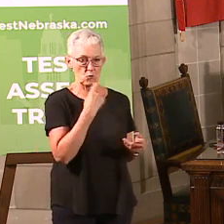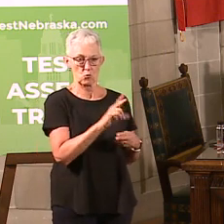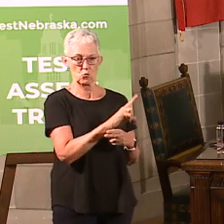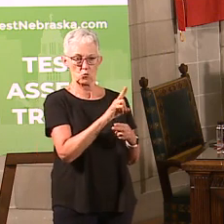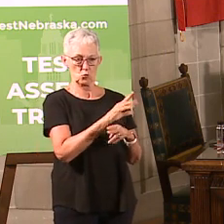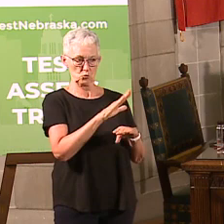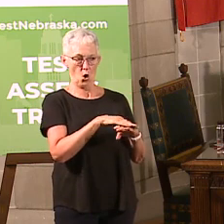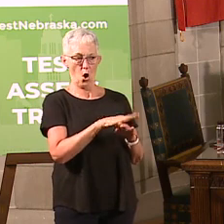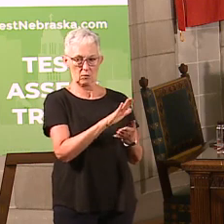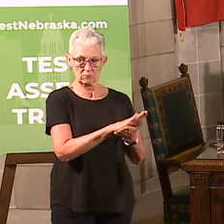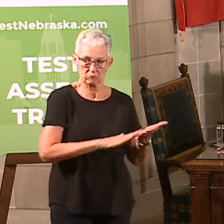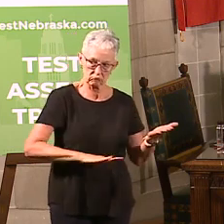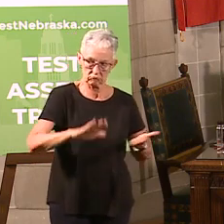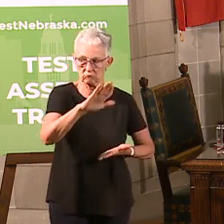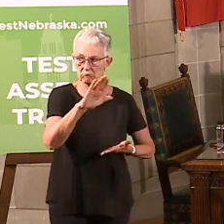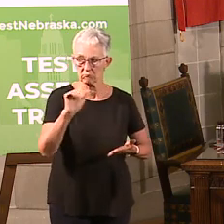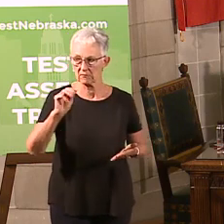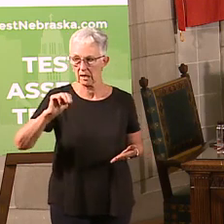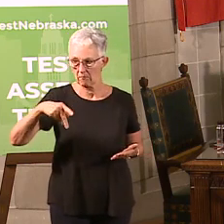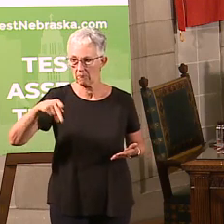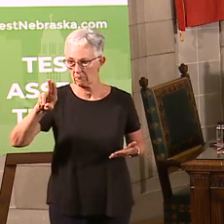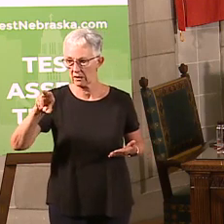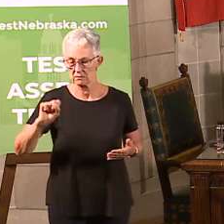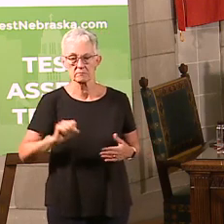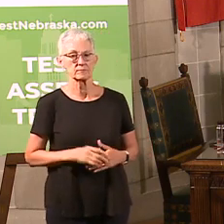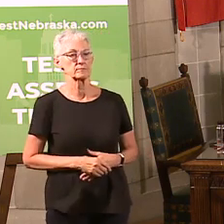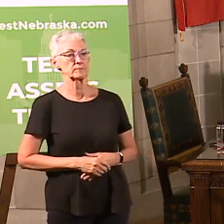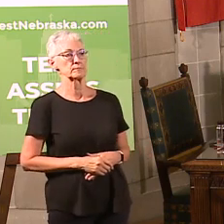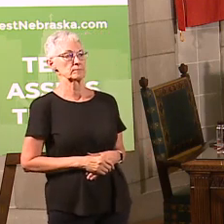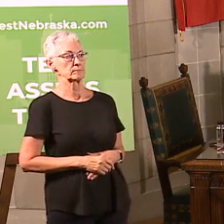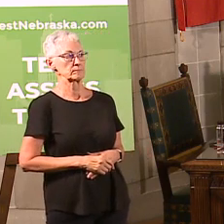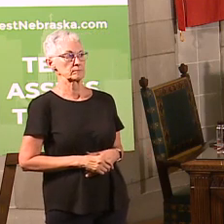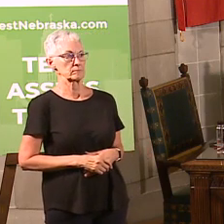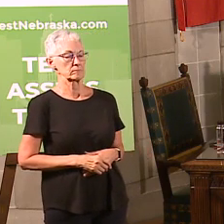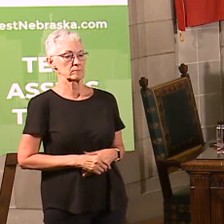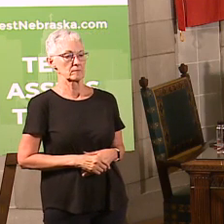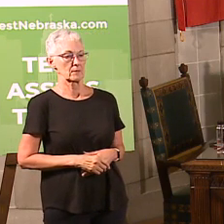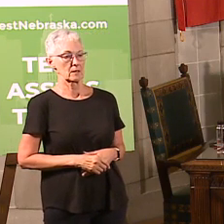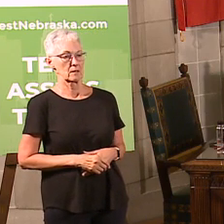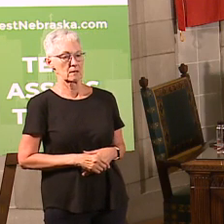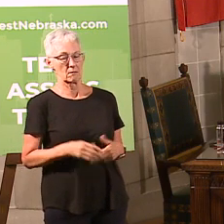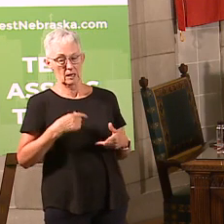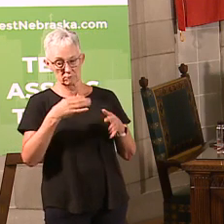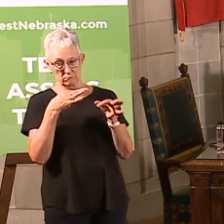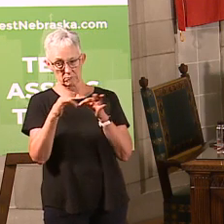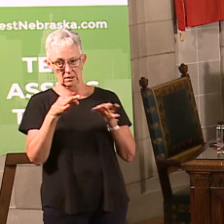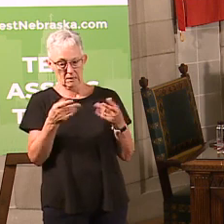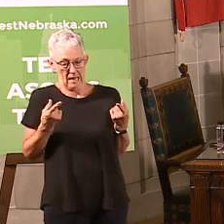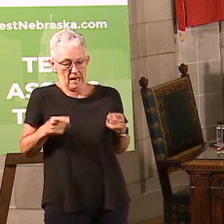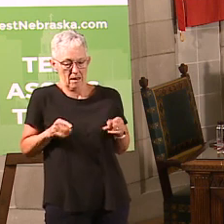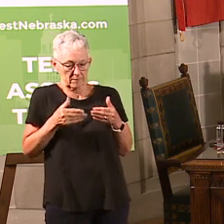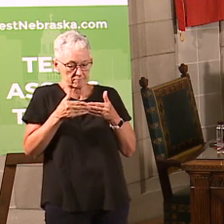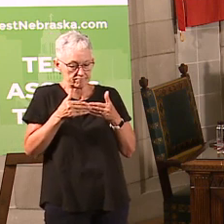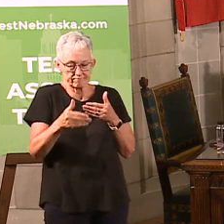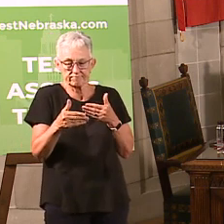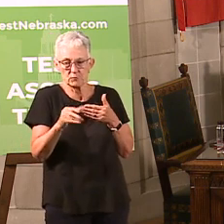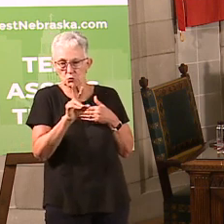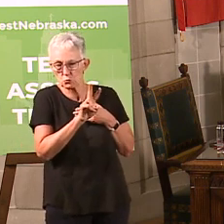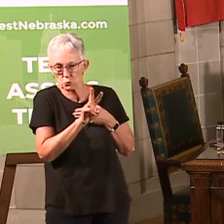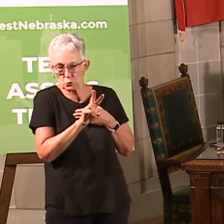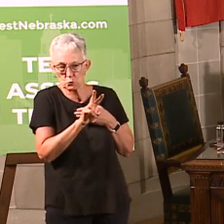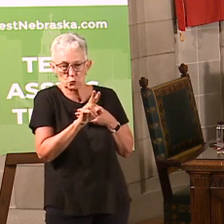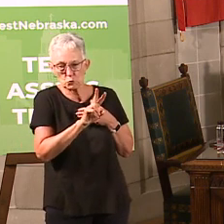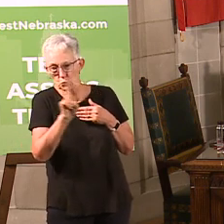effort. Now, I might want to just say a quick word about what we have coming up here in the next 2.5 months. As many of you have written about in the press or you've